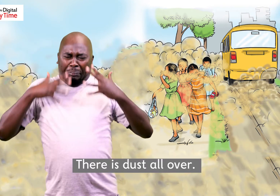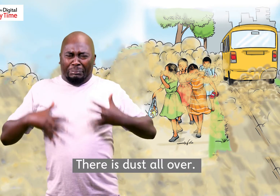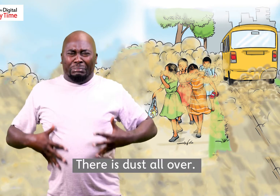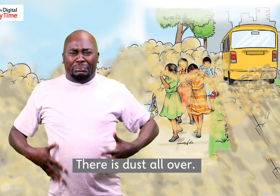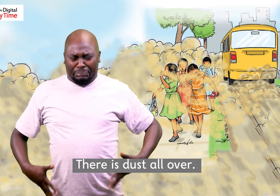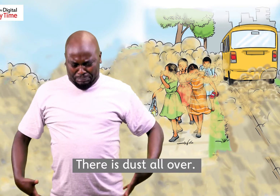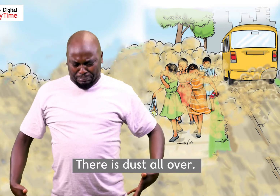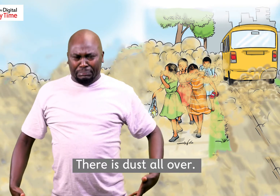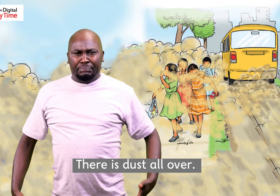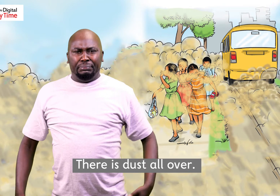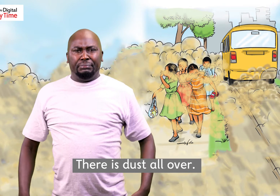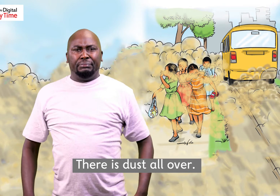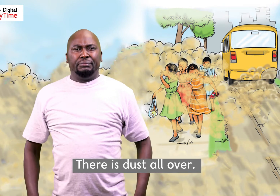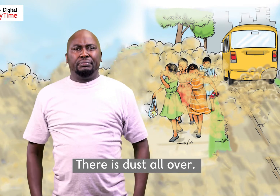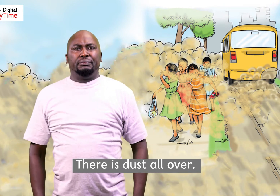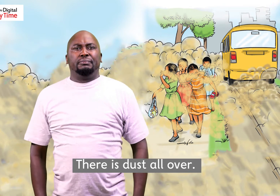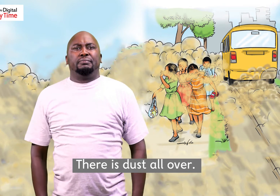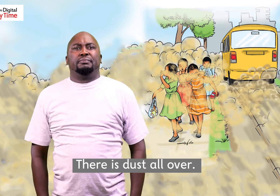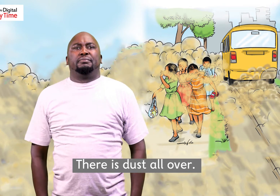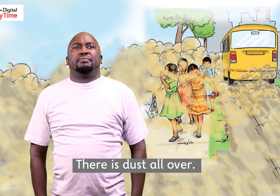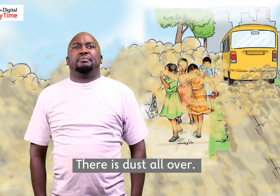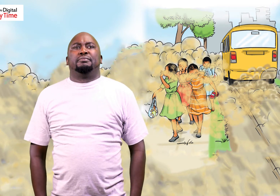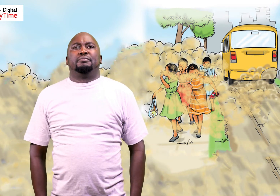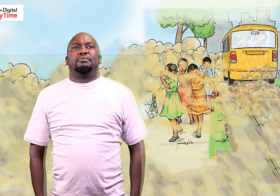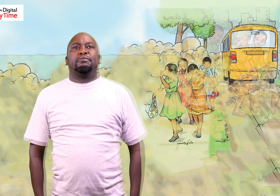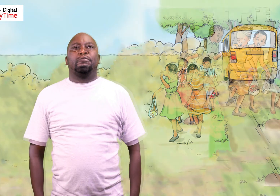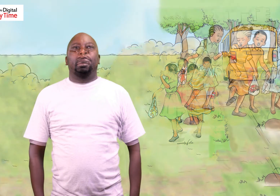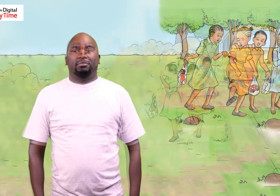There is dust all over.